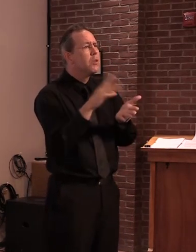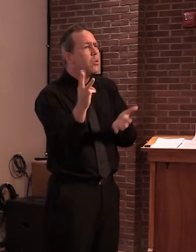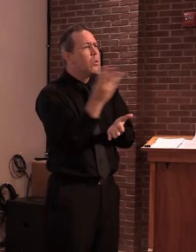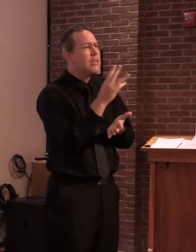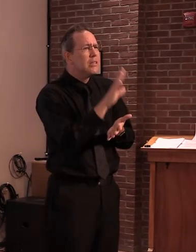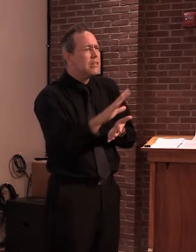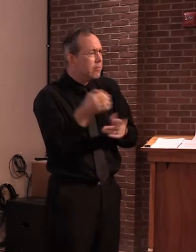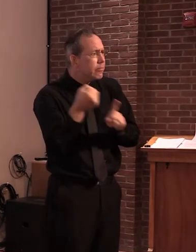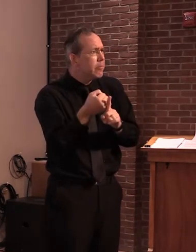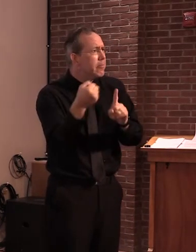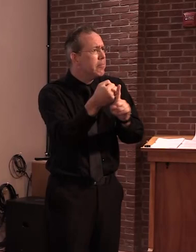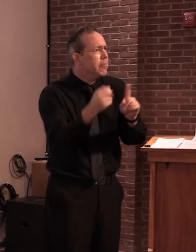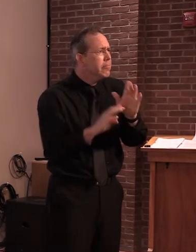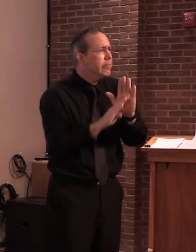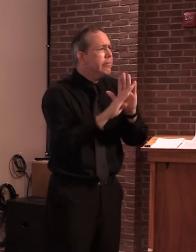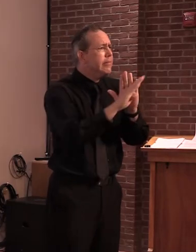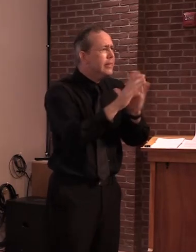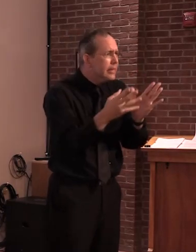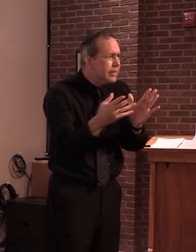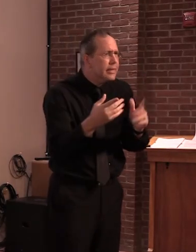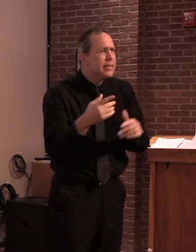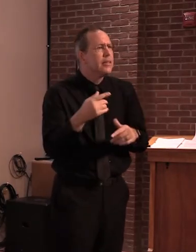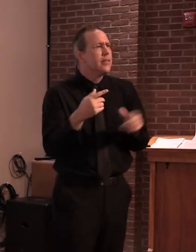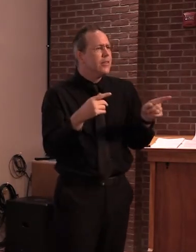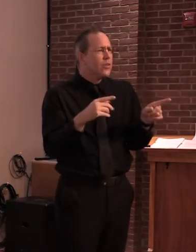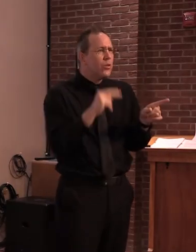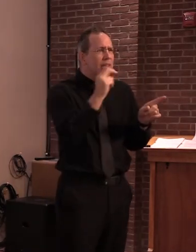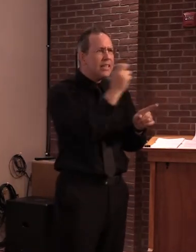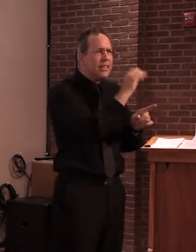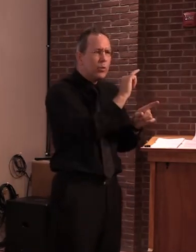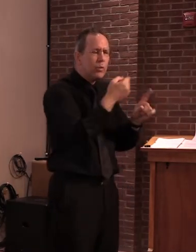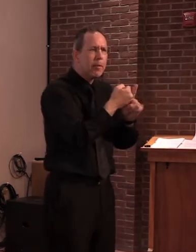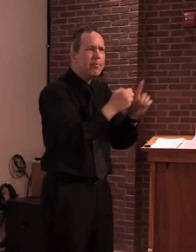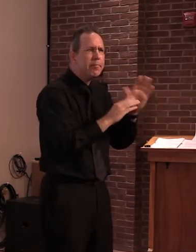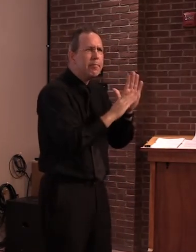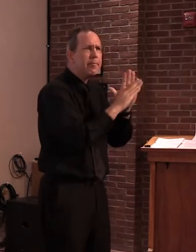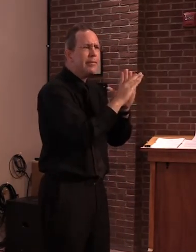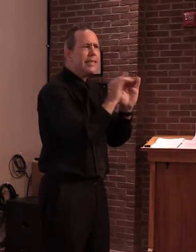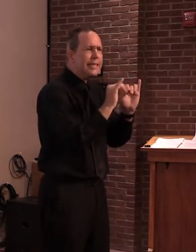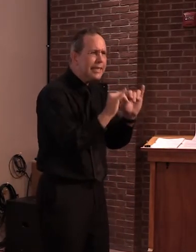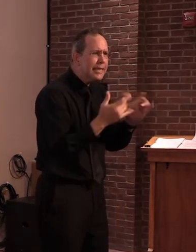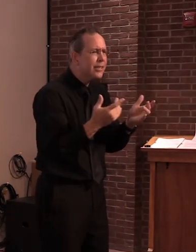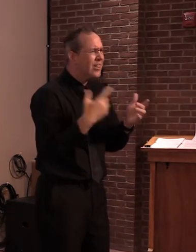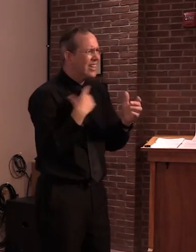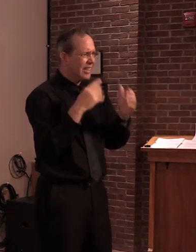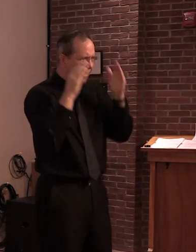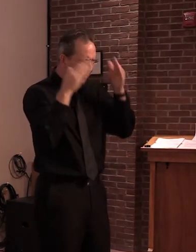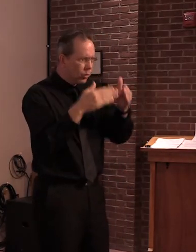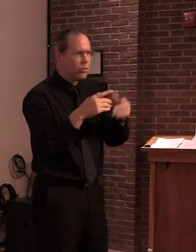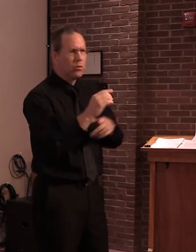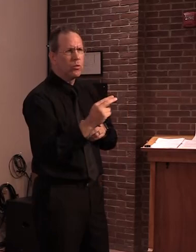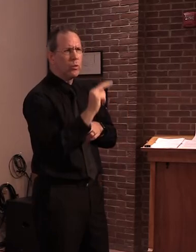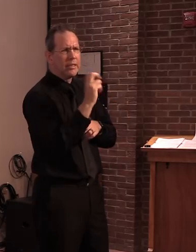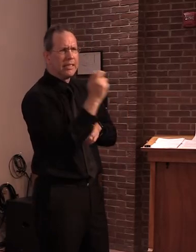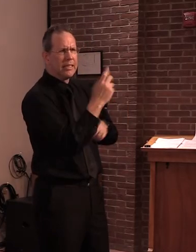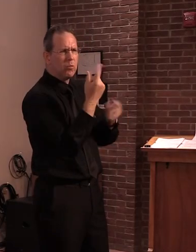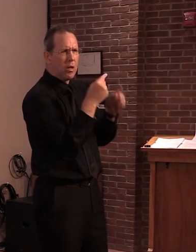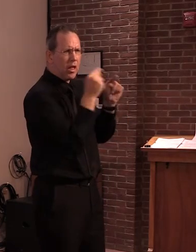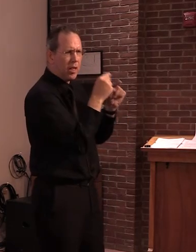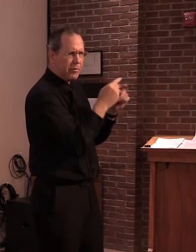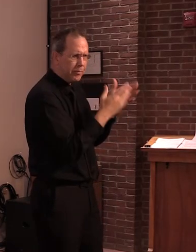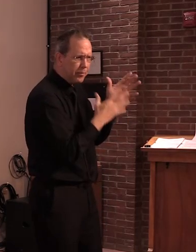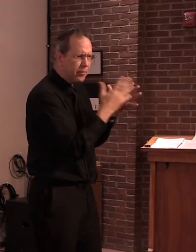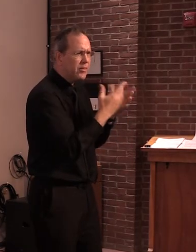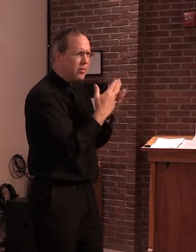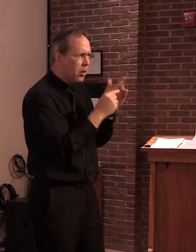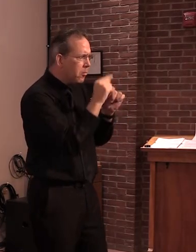well. Turning our attention to the Northeast, again, we continue to see new case growth creep up in certain areas of